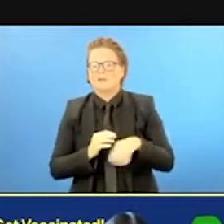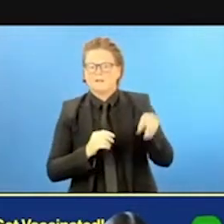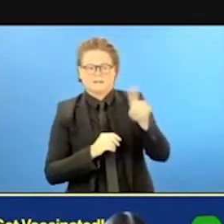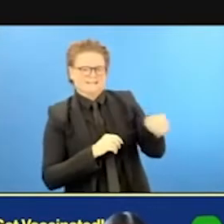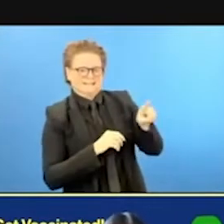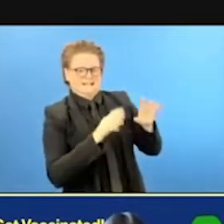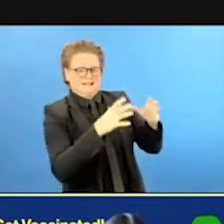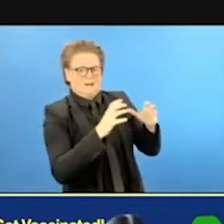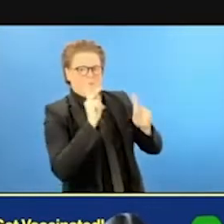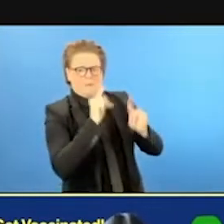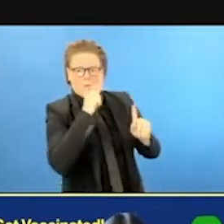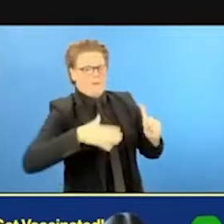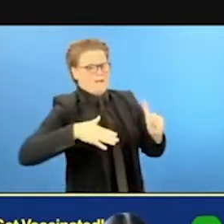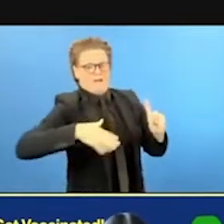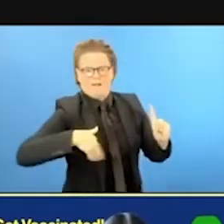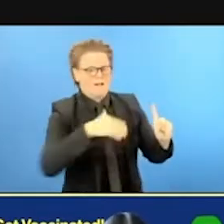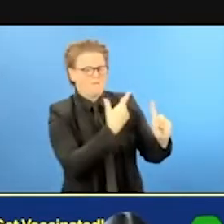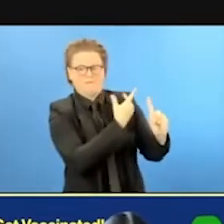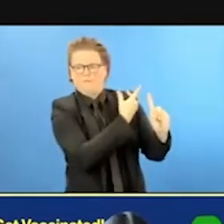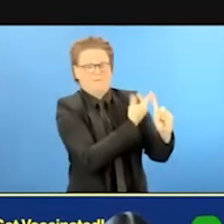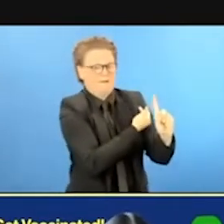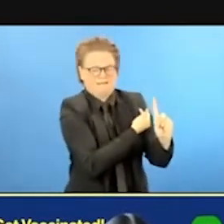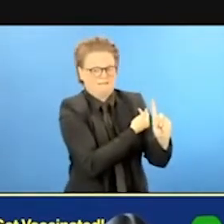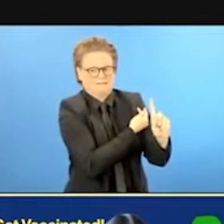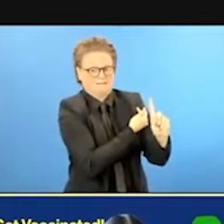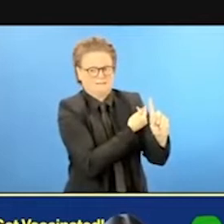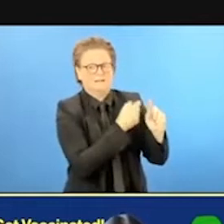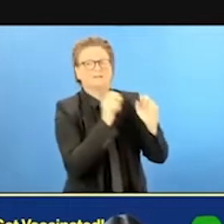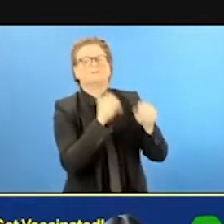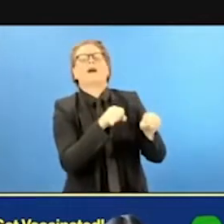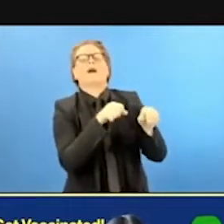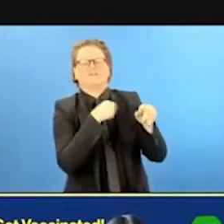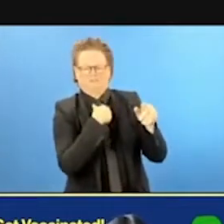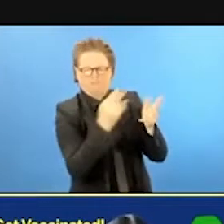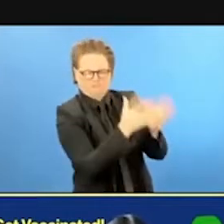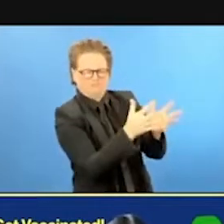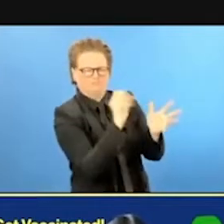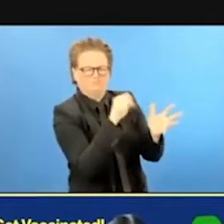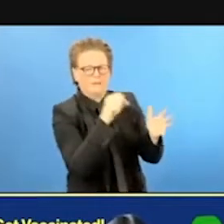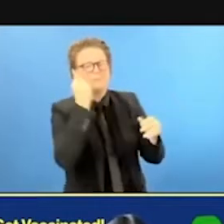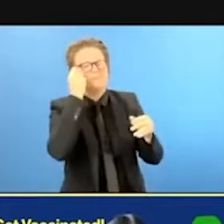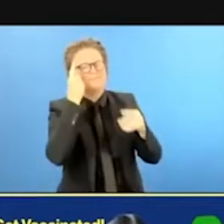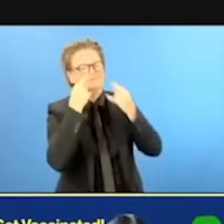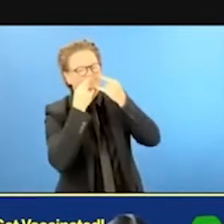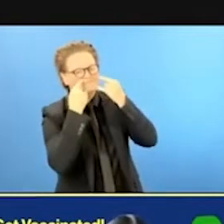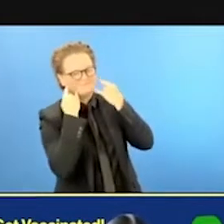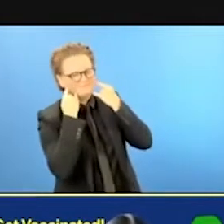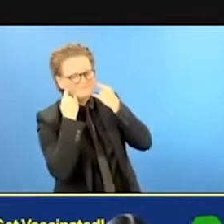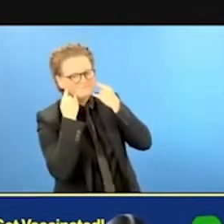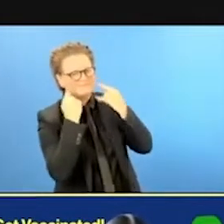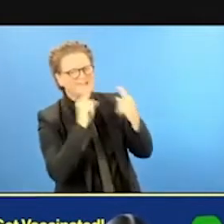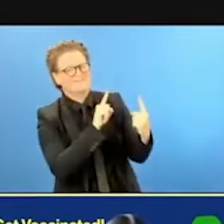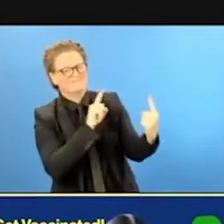is at high risk for severe COVID-19. So the other household would have to have low